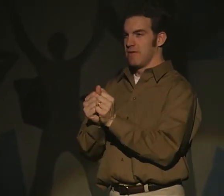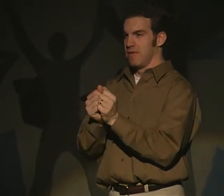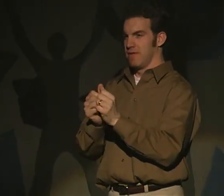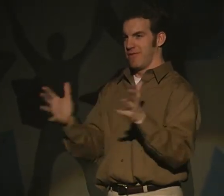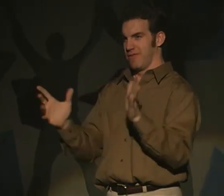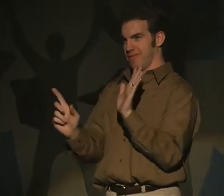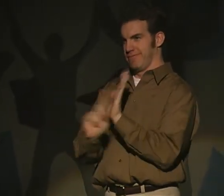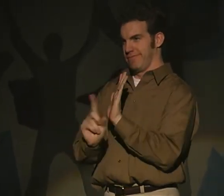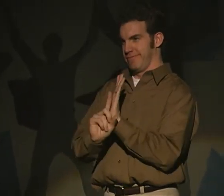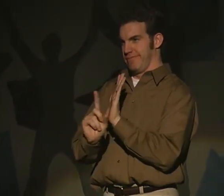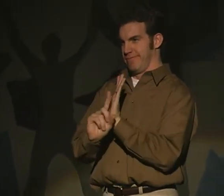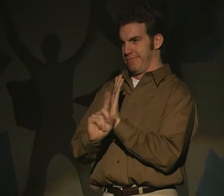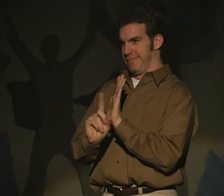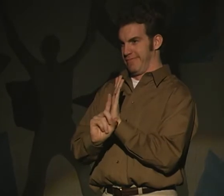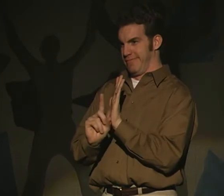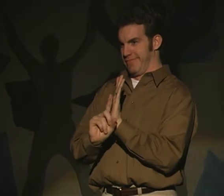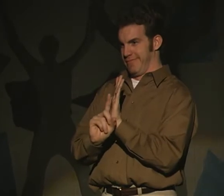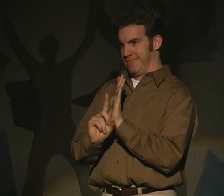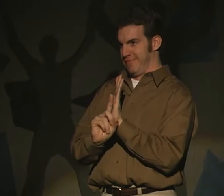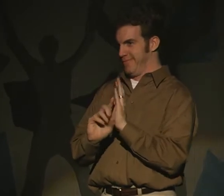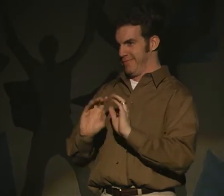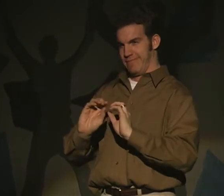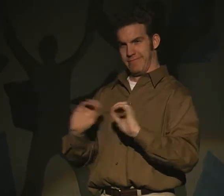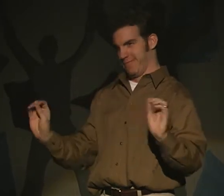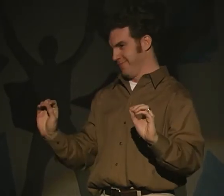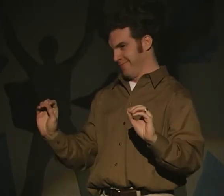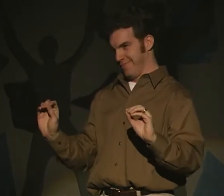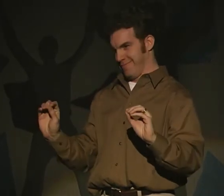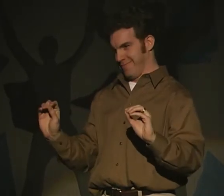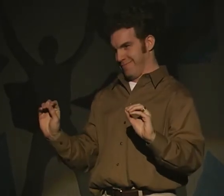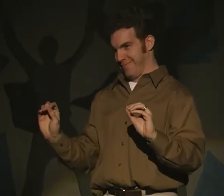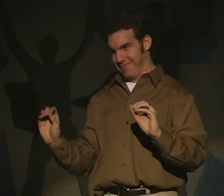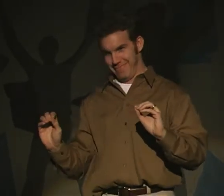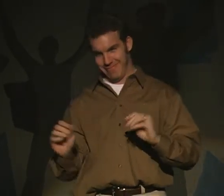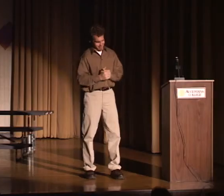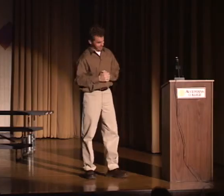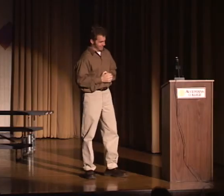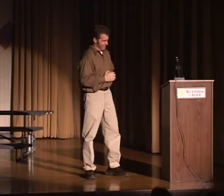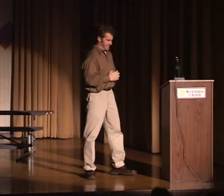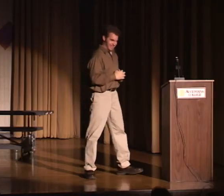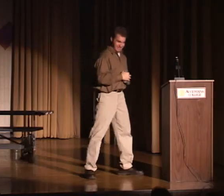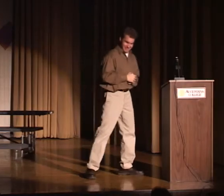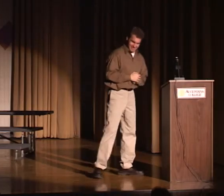I used that when making my decision to purchase further watches. I bought them without alarms.